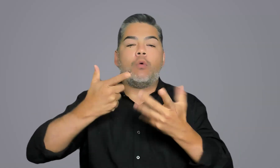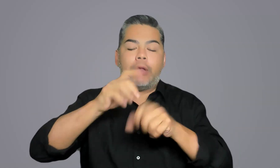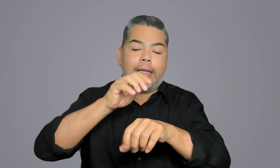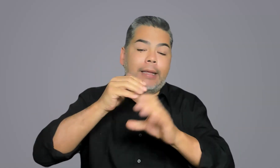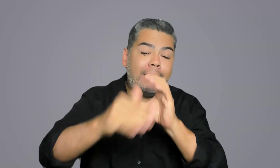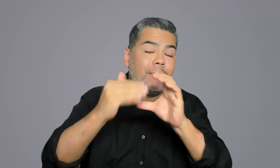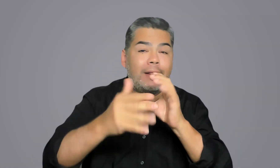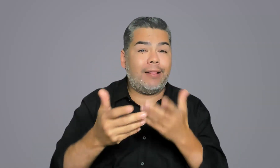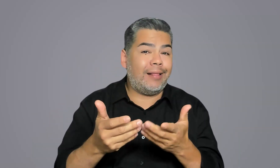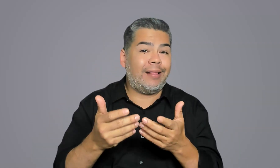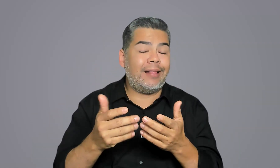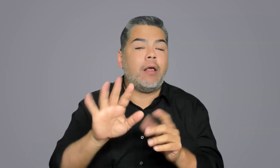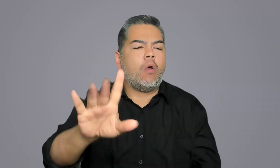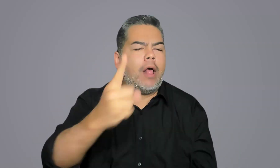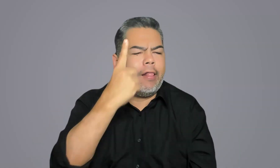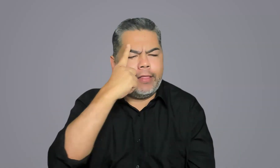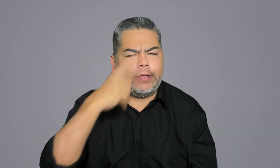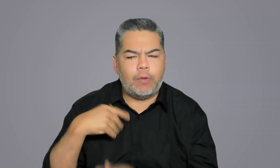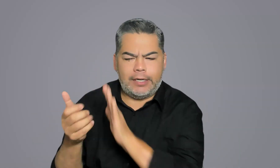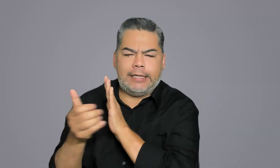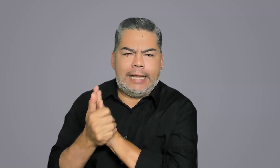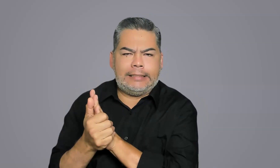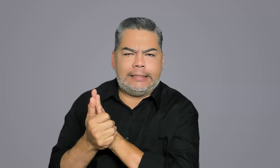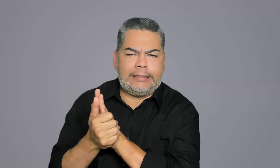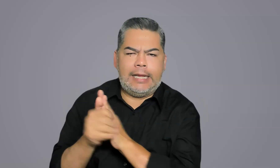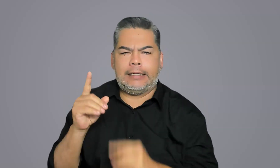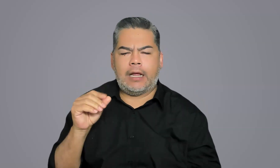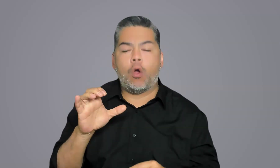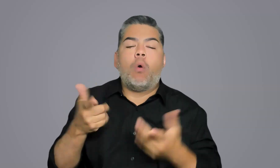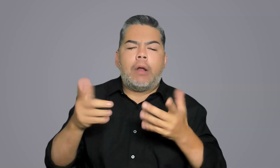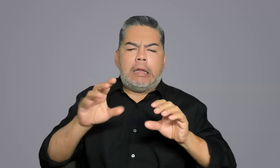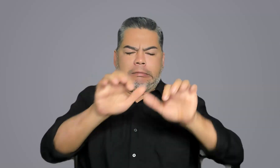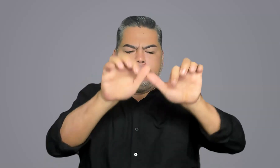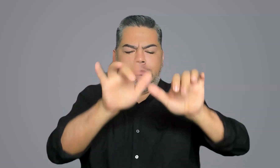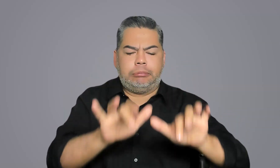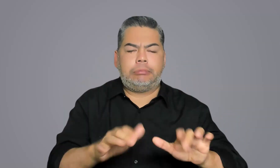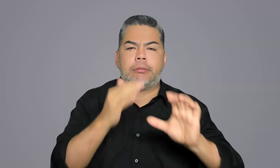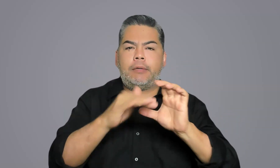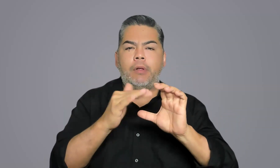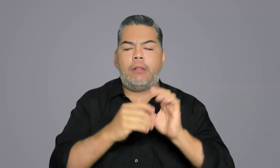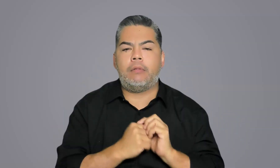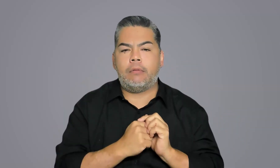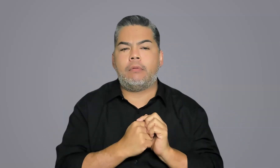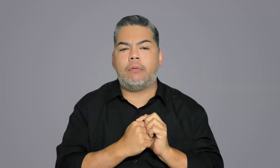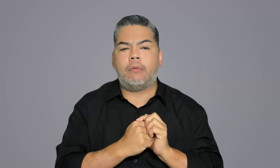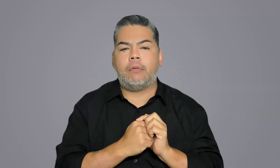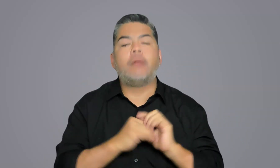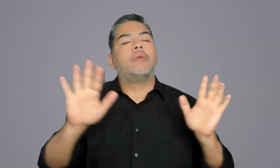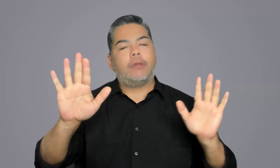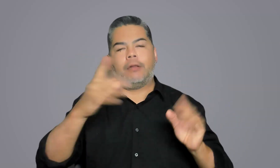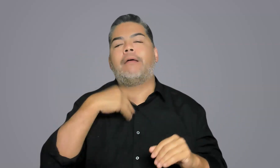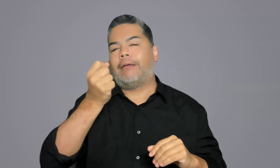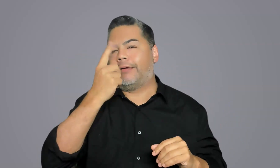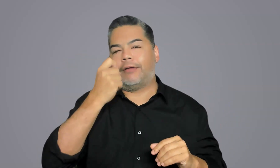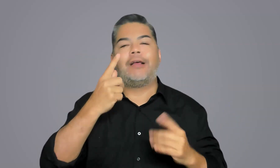think, do I need to attach a document to this, or could I just put it in the email instead? Of course, I totally acknowledge there are times when attaching a